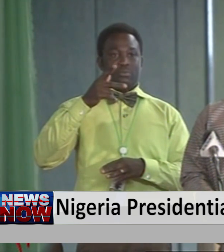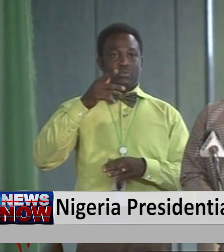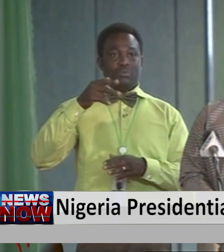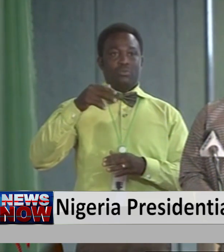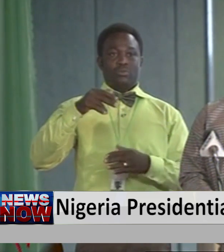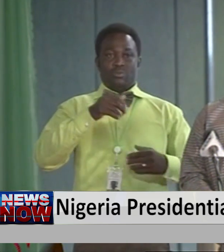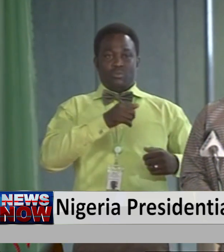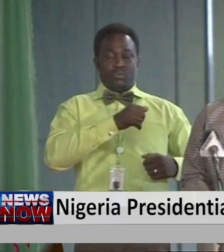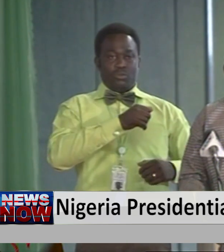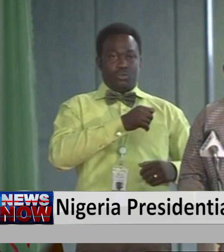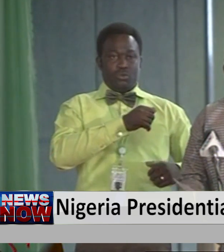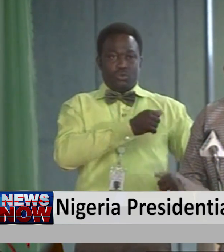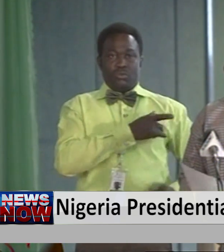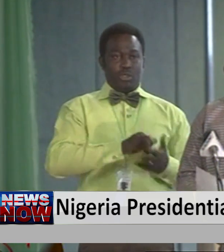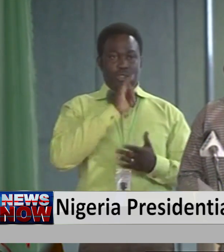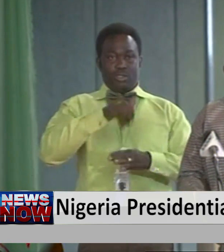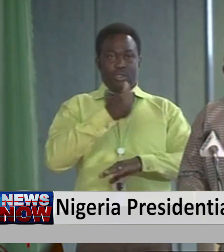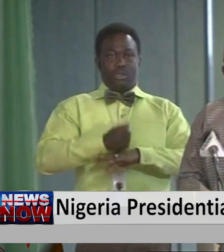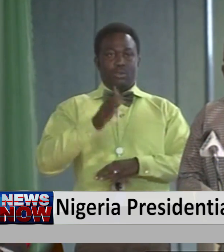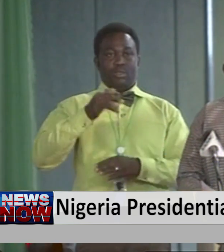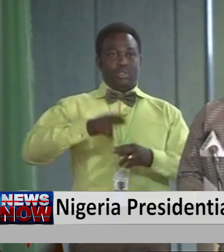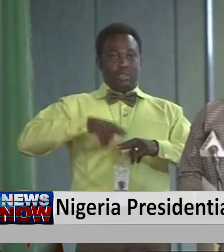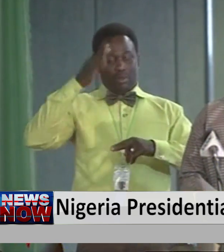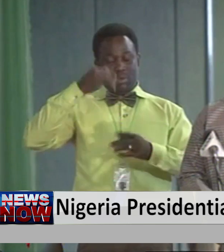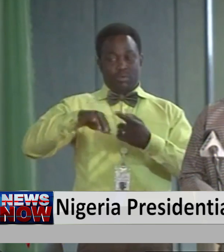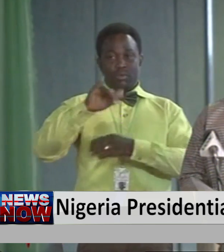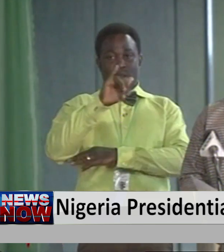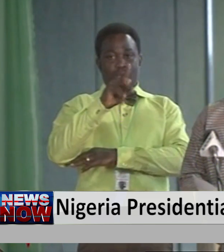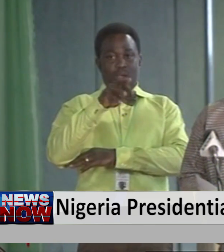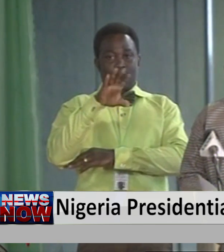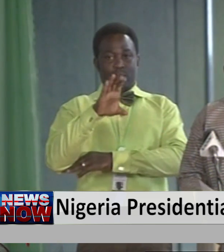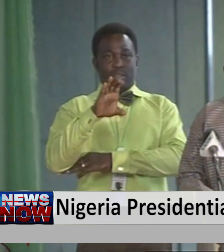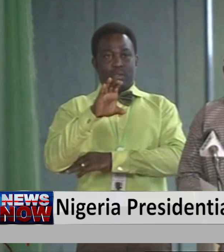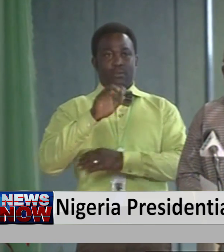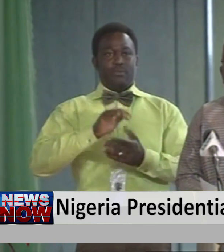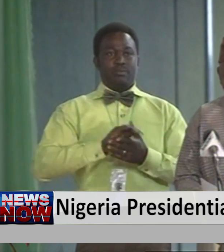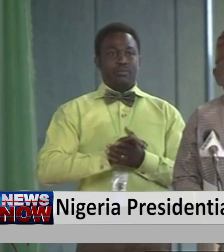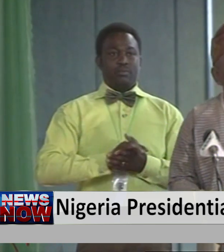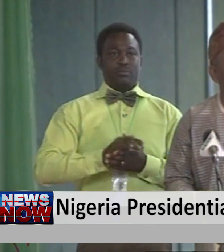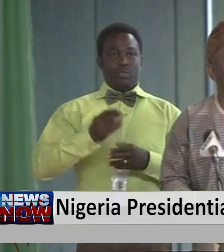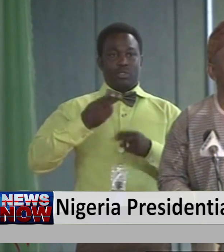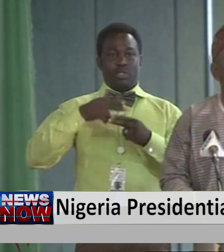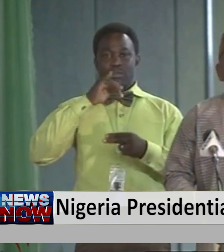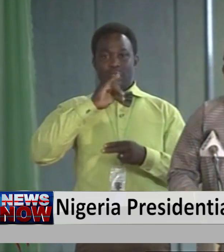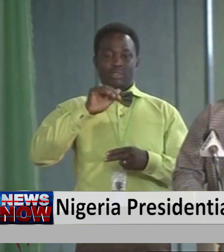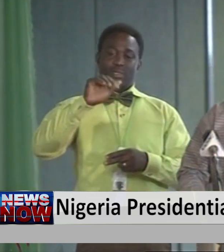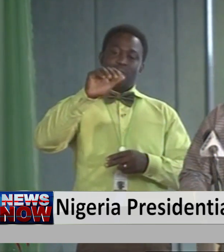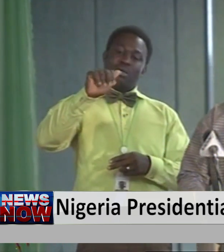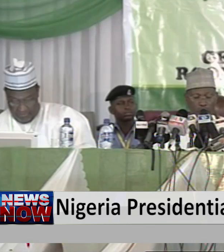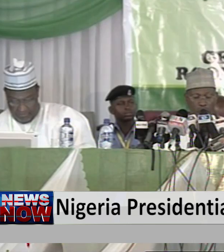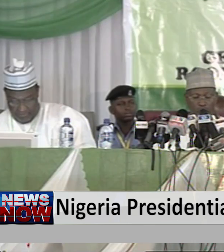protocol already established by the chairman of INEC. My name is Adebiyi